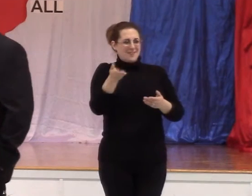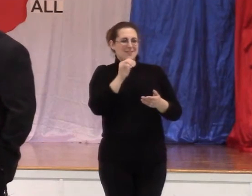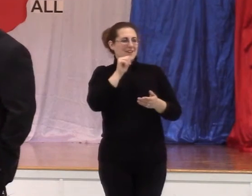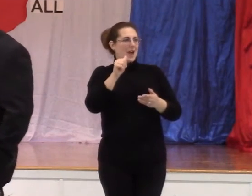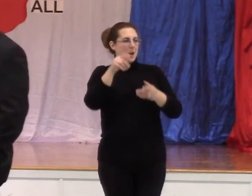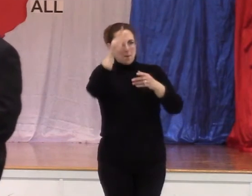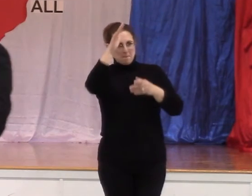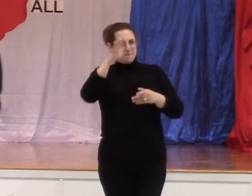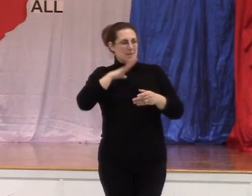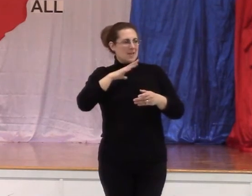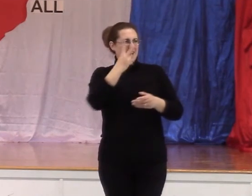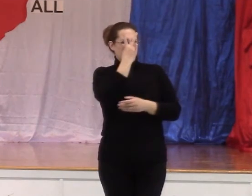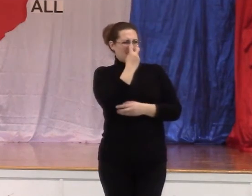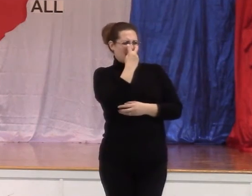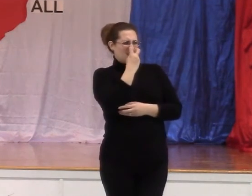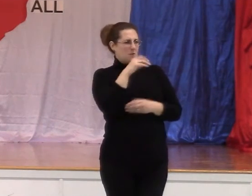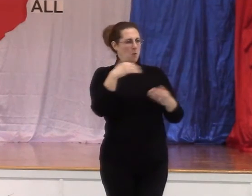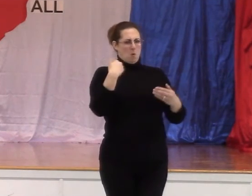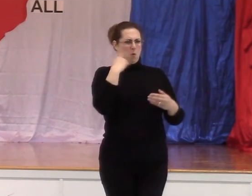they've only got 90% of the truth.